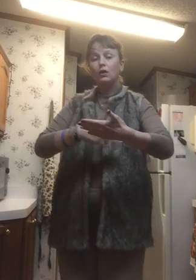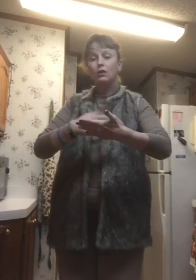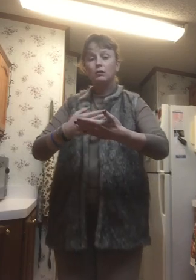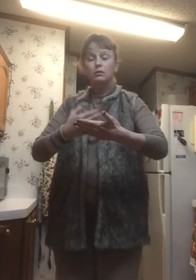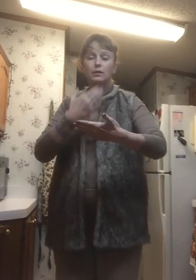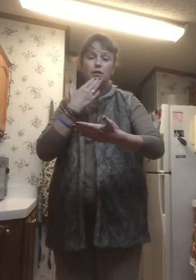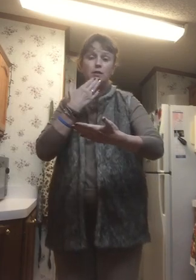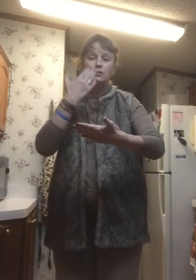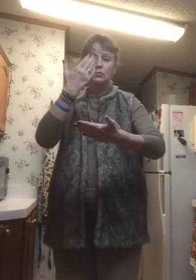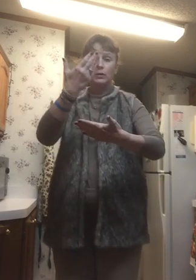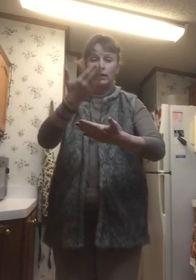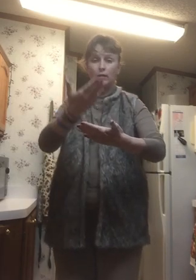All is well.